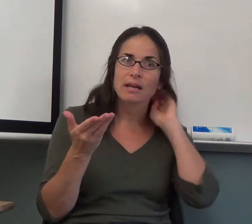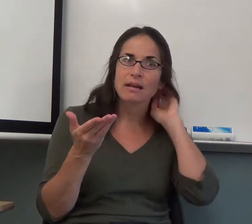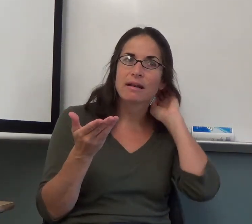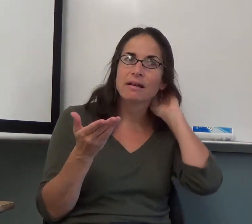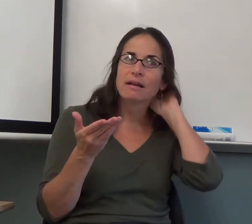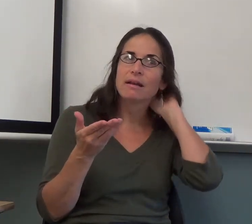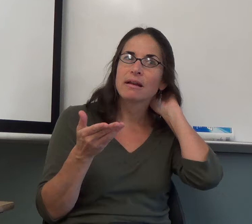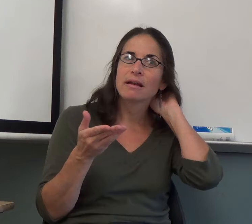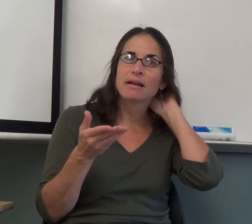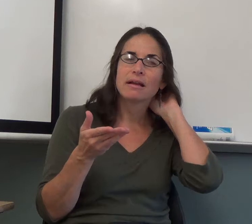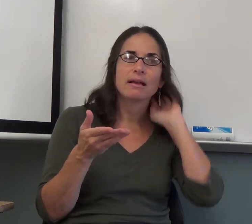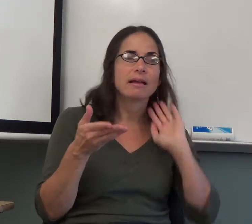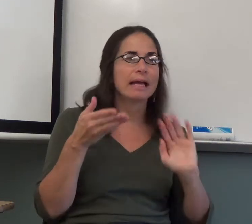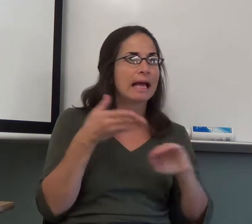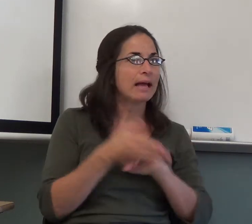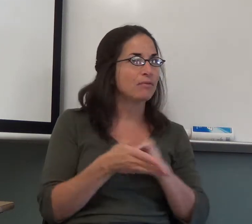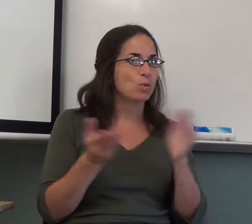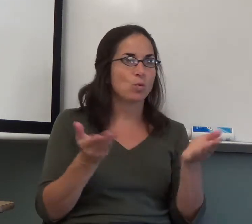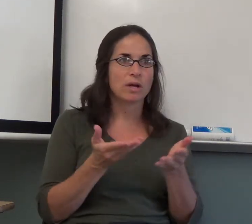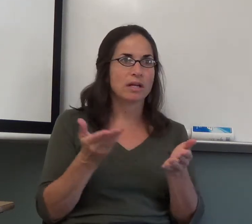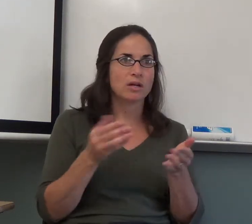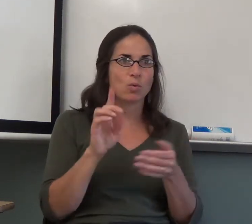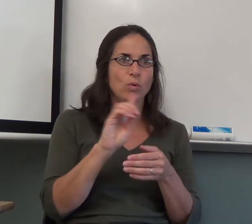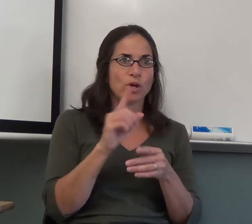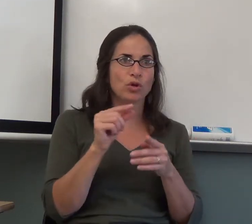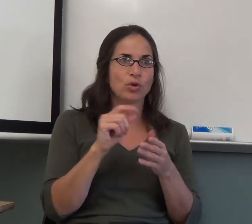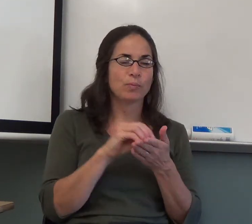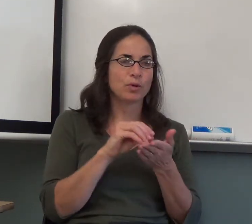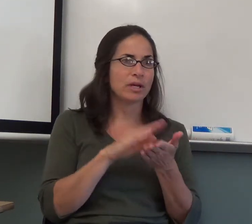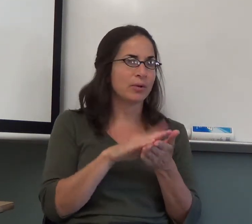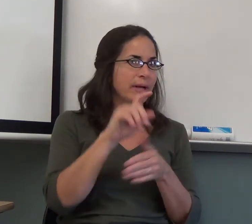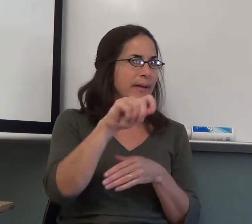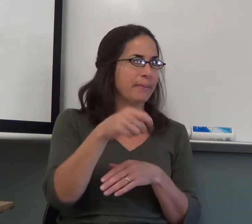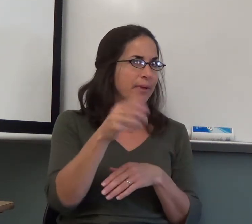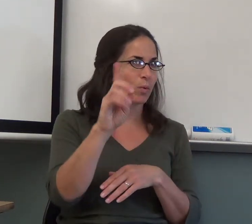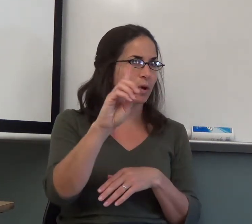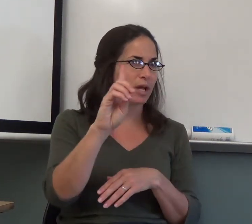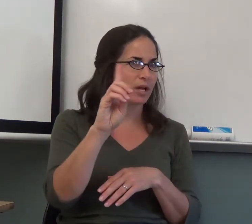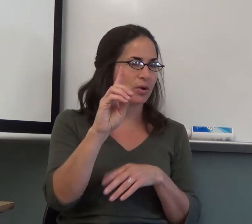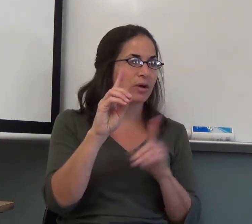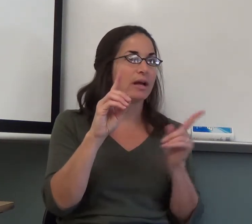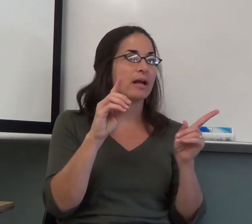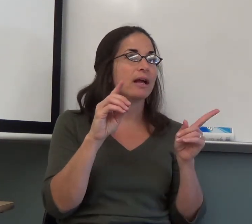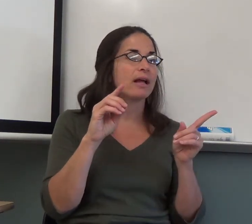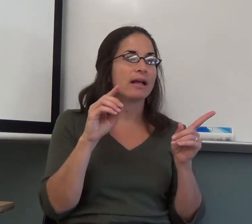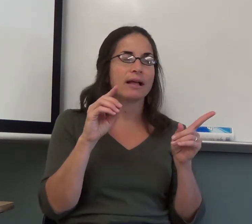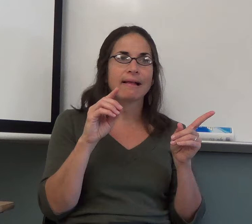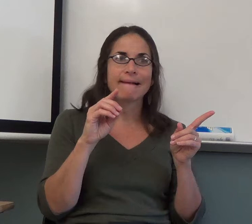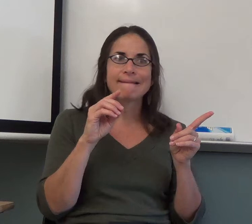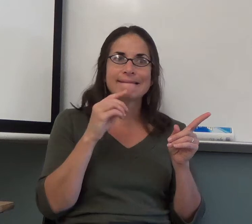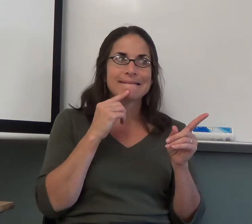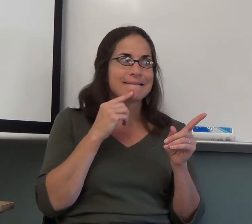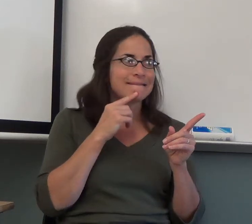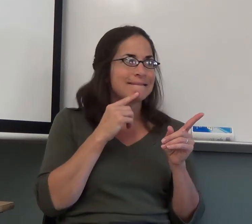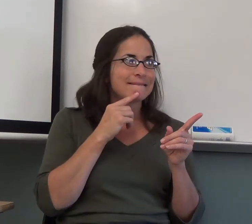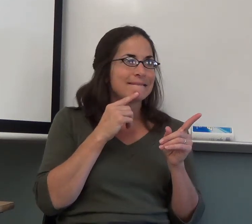After what? After the word. The, Nope. Oh, how quickly we forget.